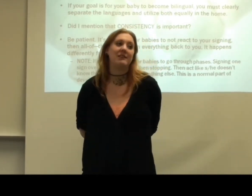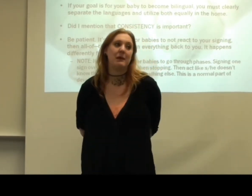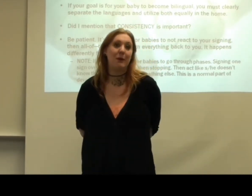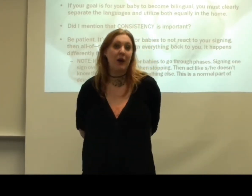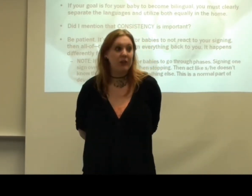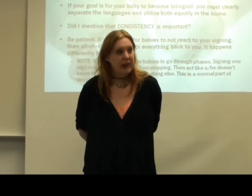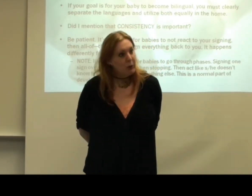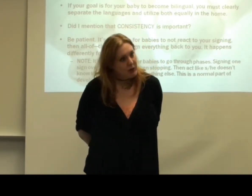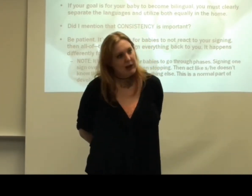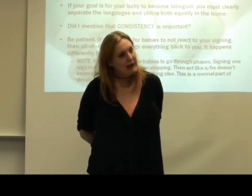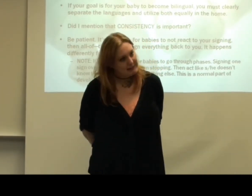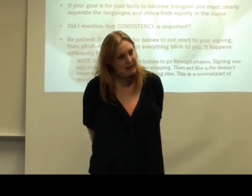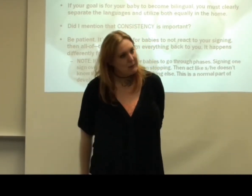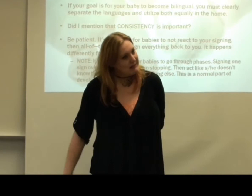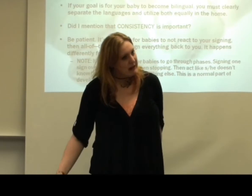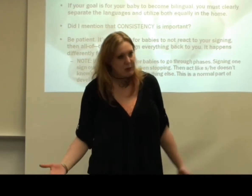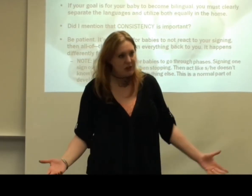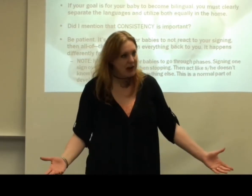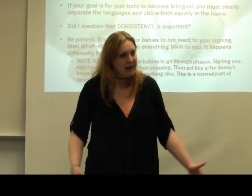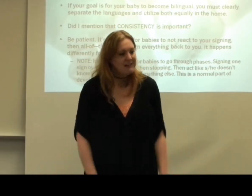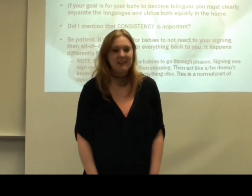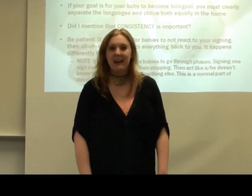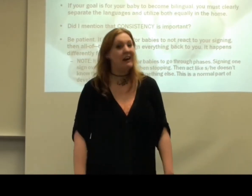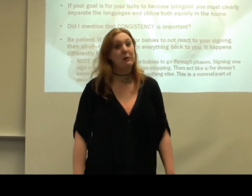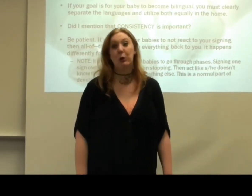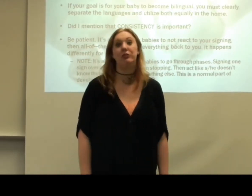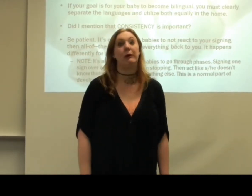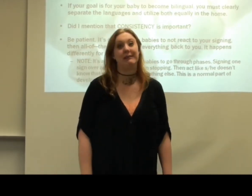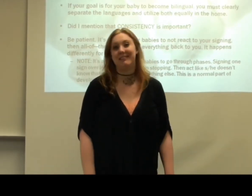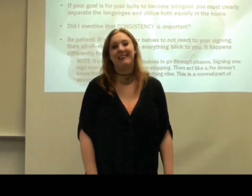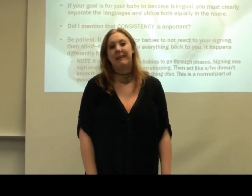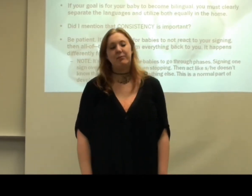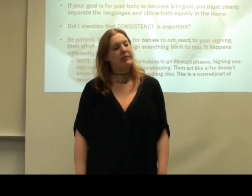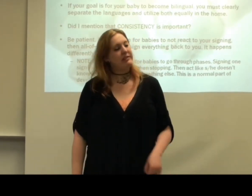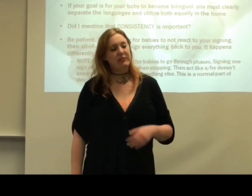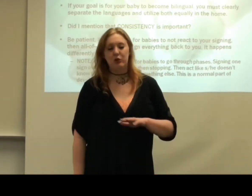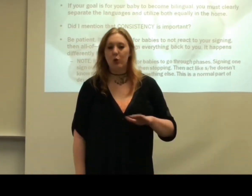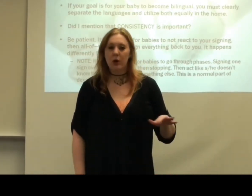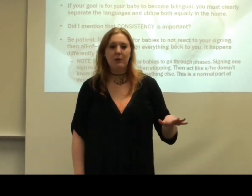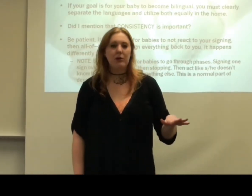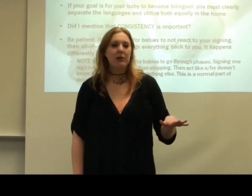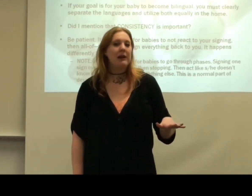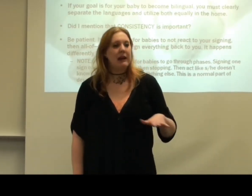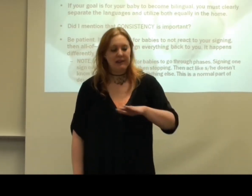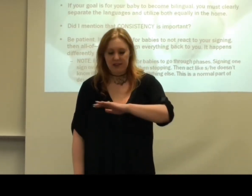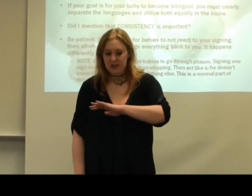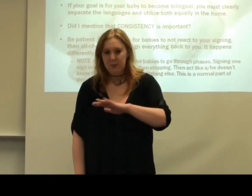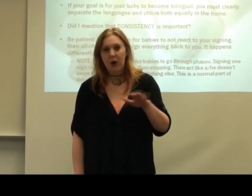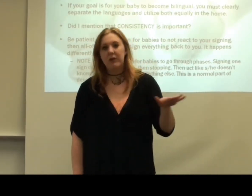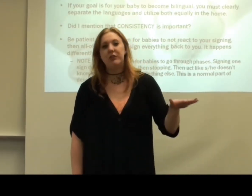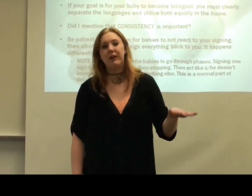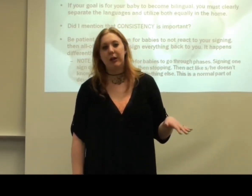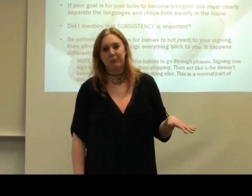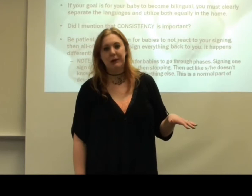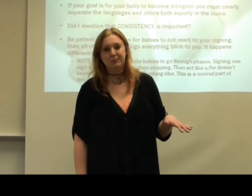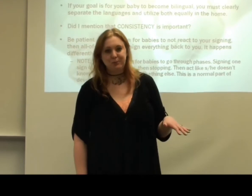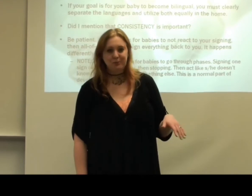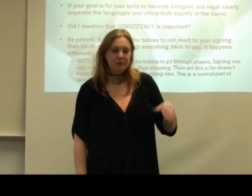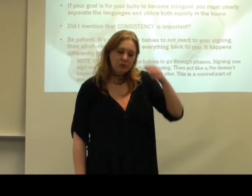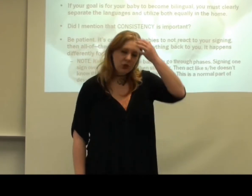say bottle. It's like, well, come on, say it with your hands. And they won't do it. This is normal. It's part of development.